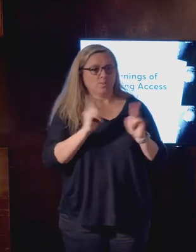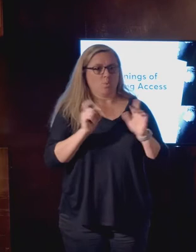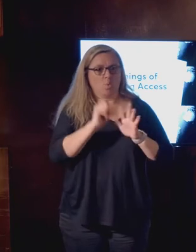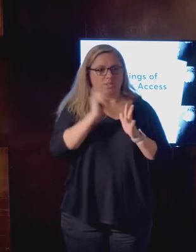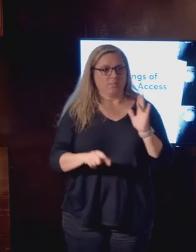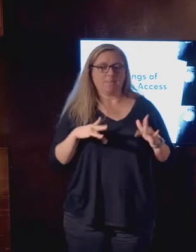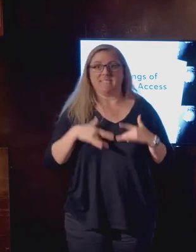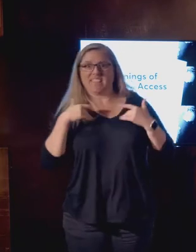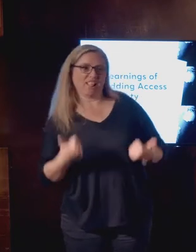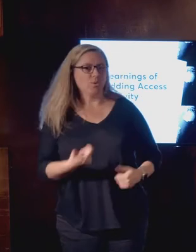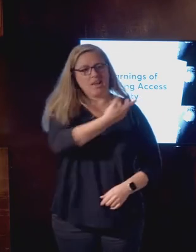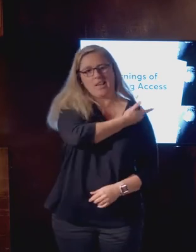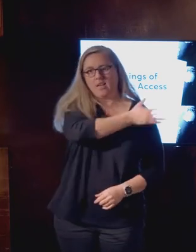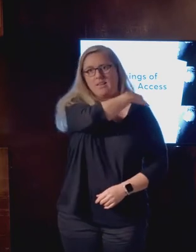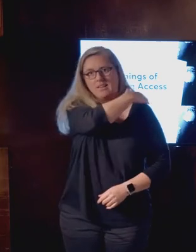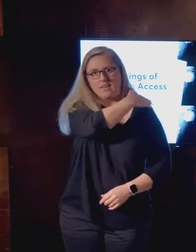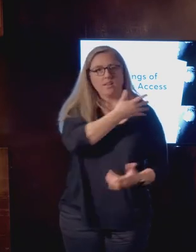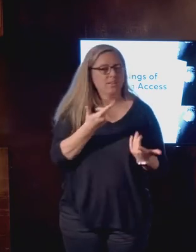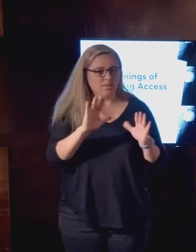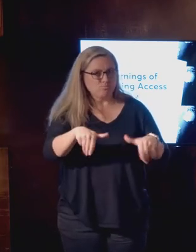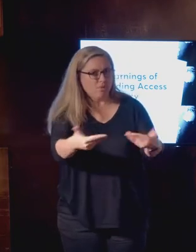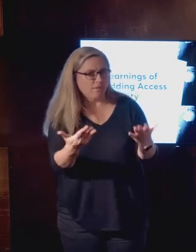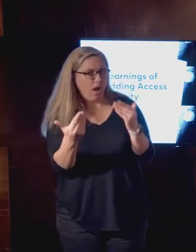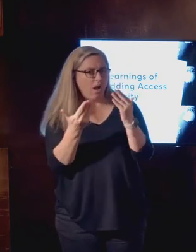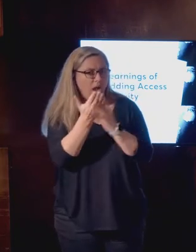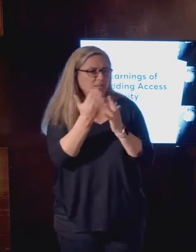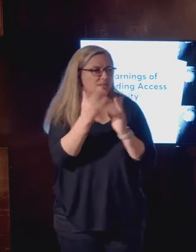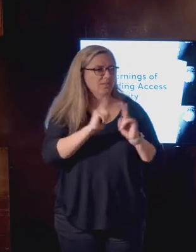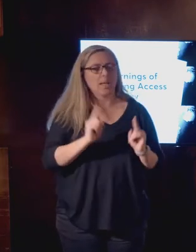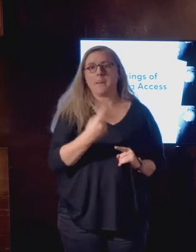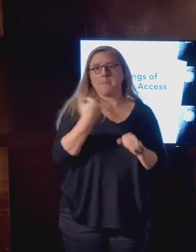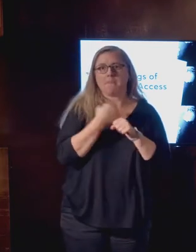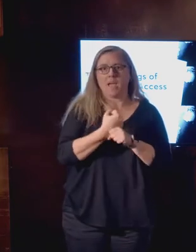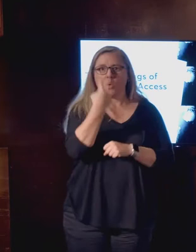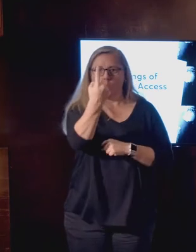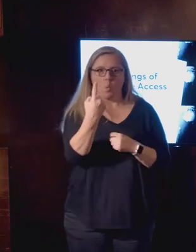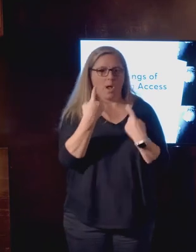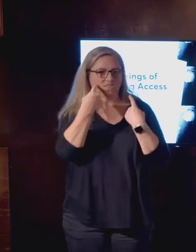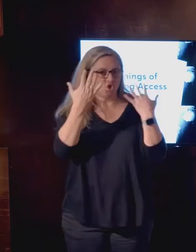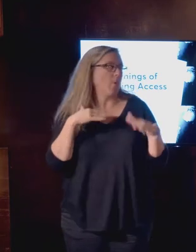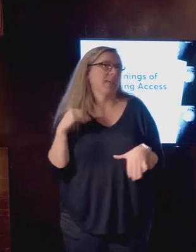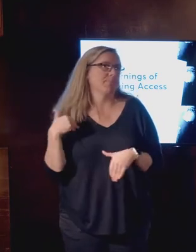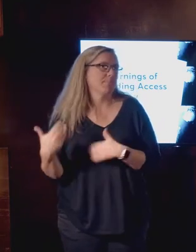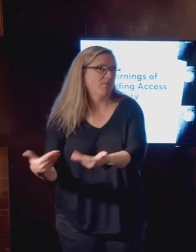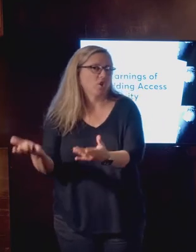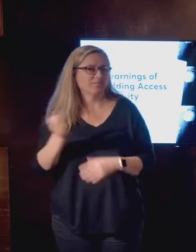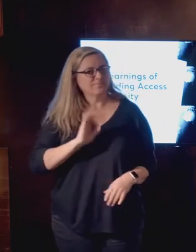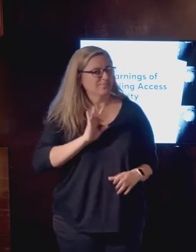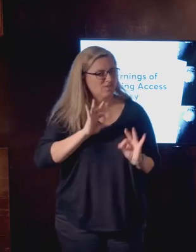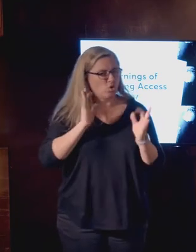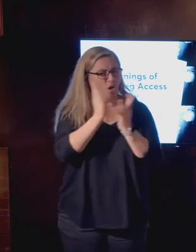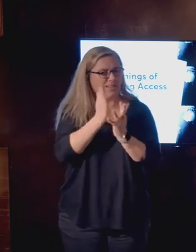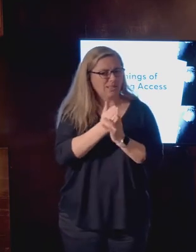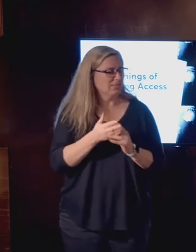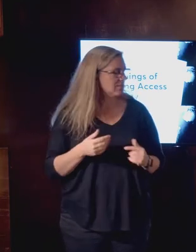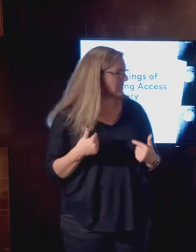made ourselves feel good. You know, we didn't actually provide access because, oh, we made one show accessible and then we moved on. But to me, that's not access.